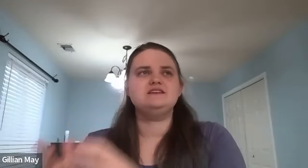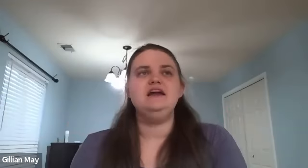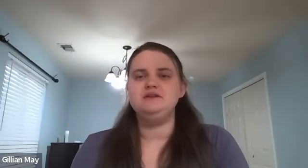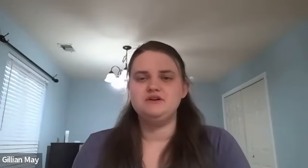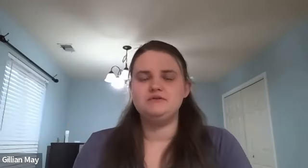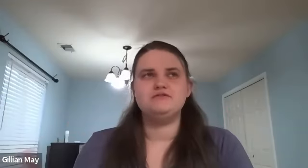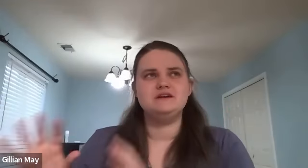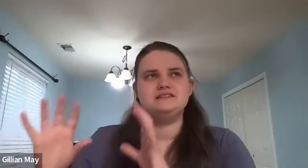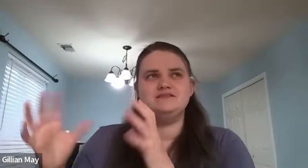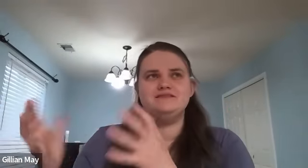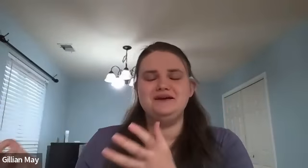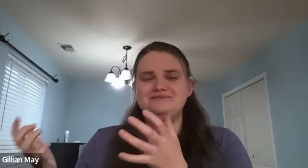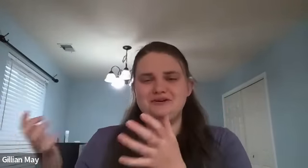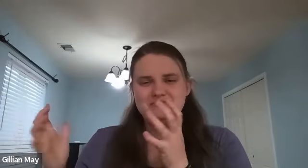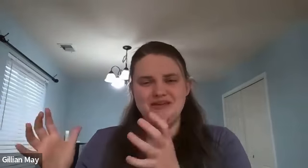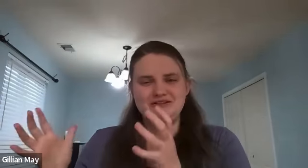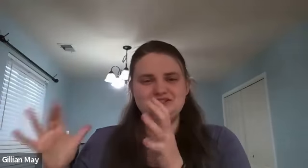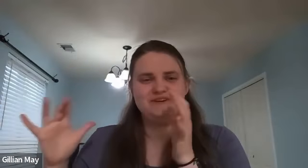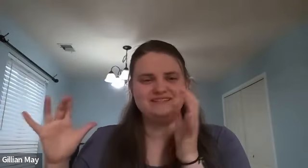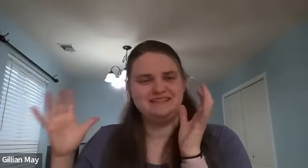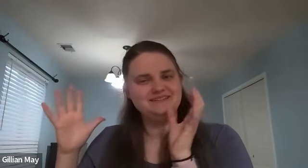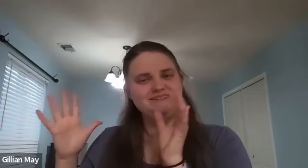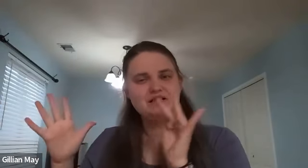I don't even know what the phrasing is. I'm not great with English fancy